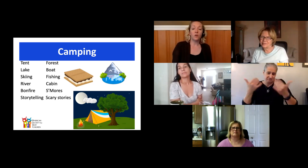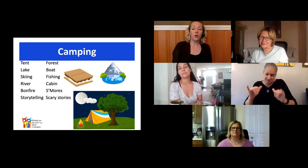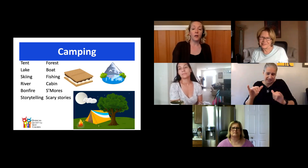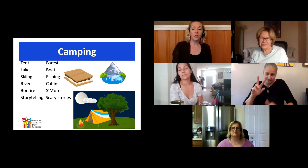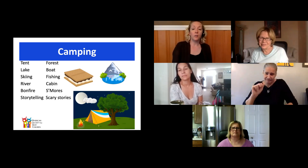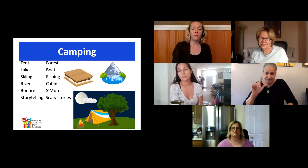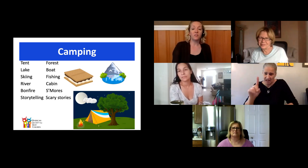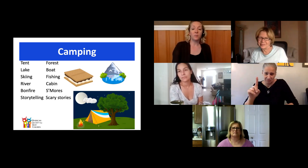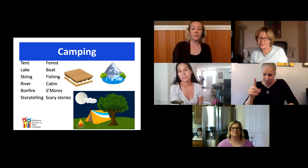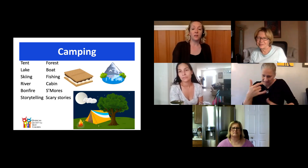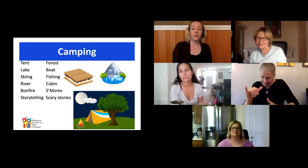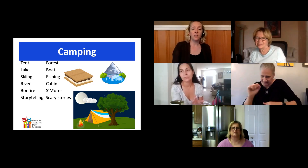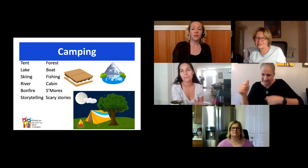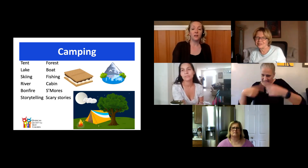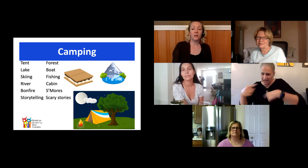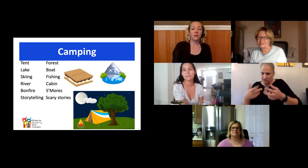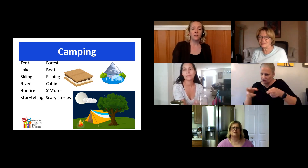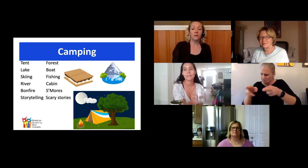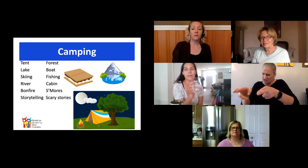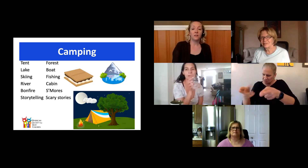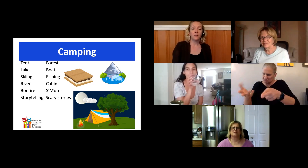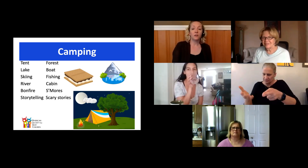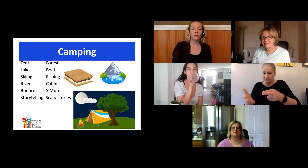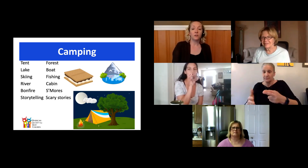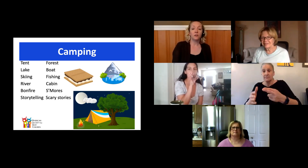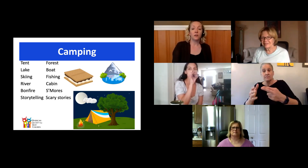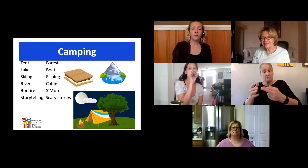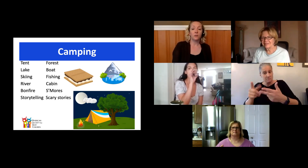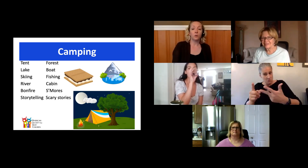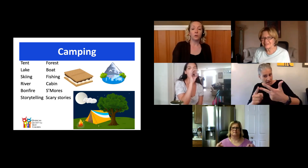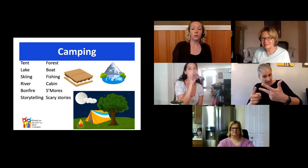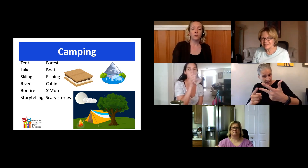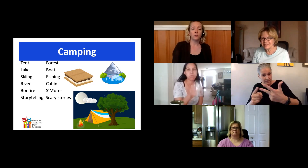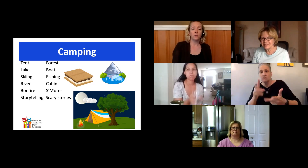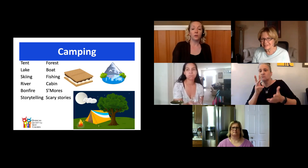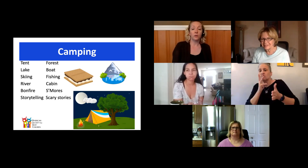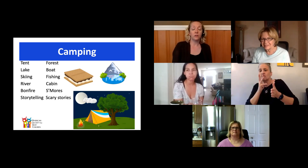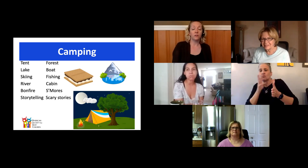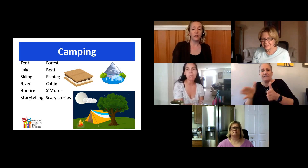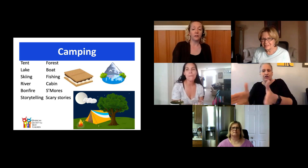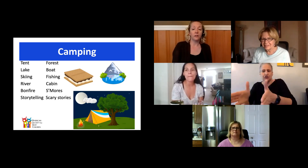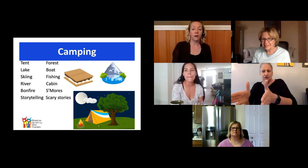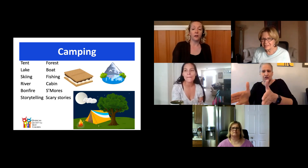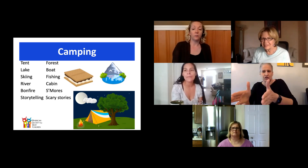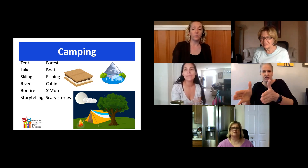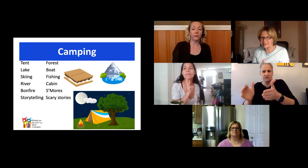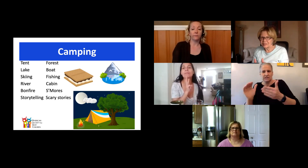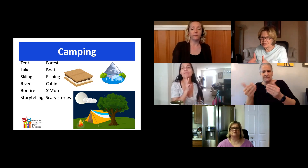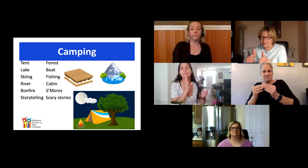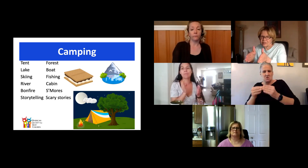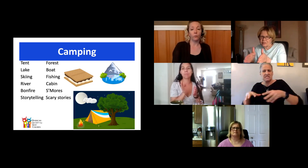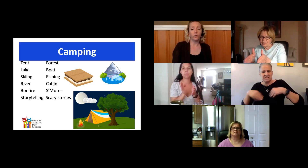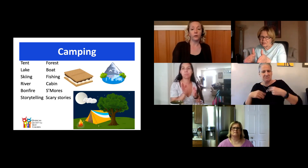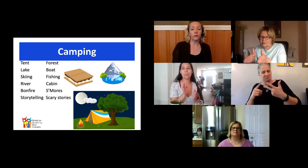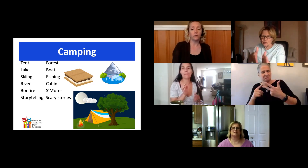that's going to give you some looks. You know, it's still a valid sign, but wouldn't necessarily do the initialized one.